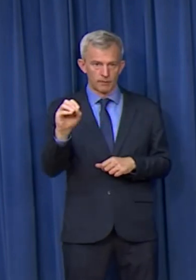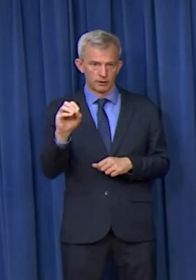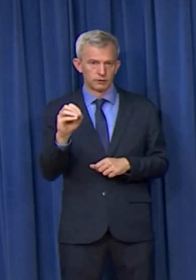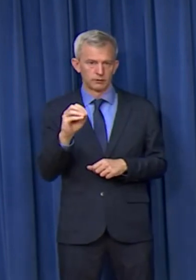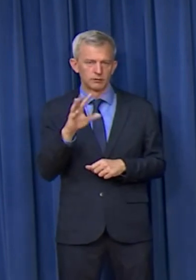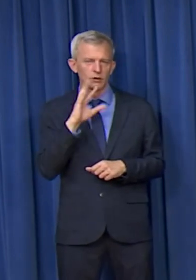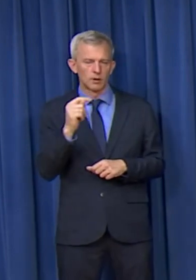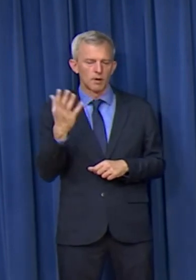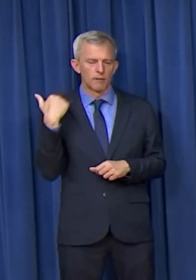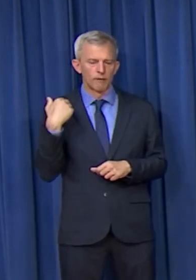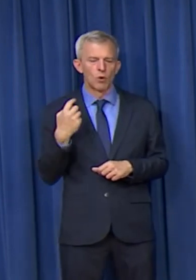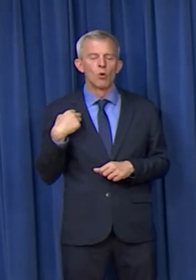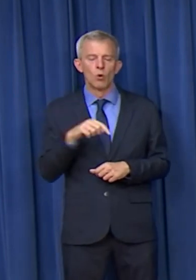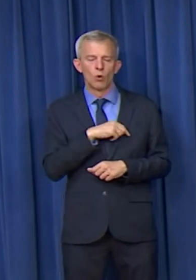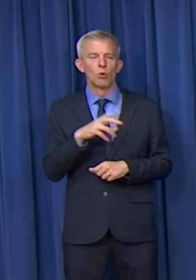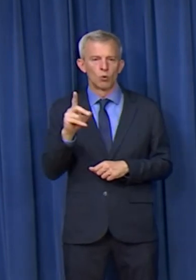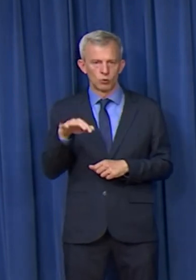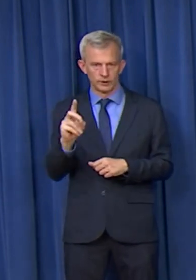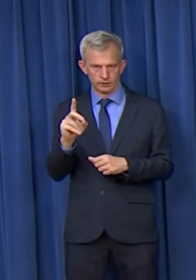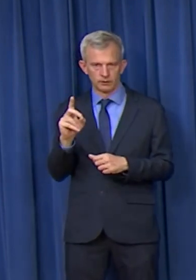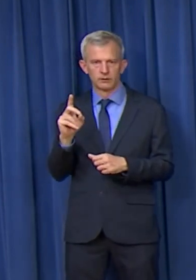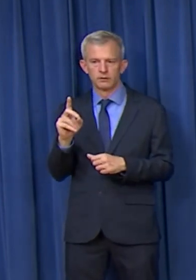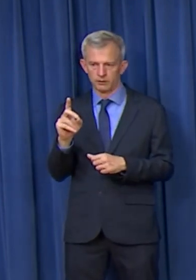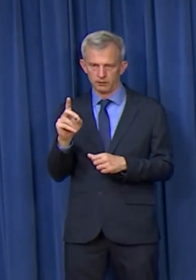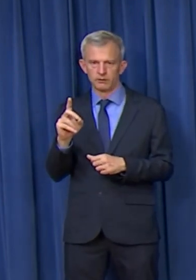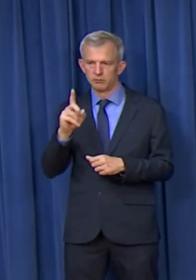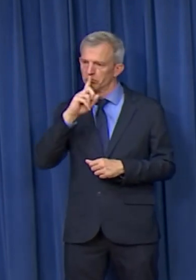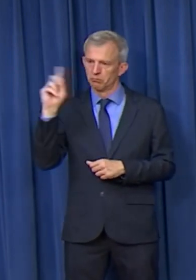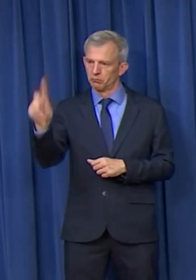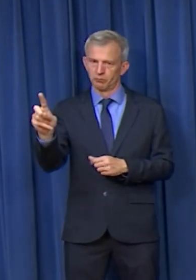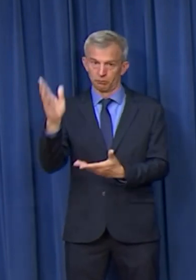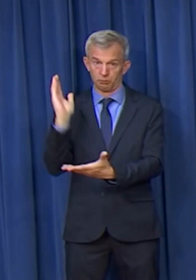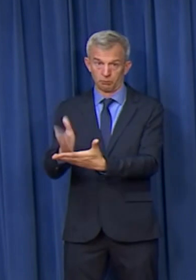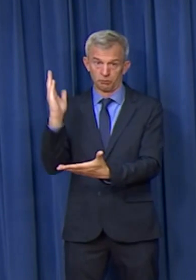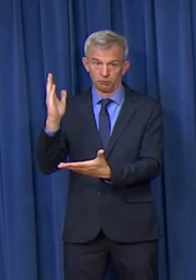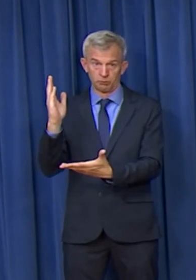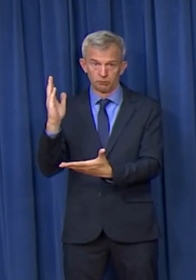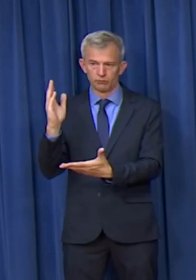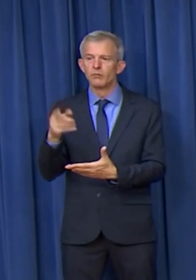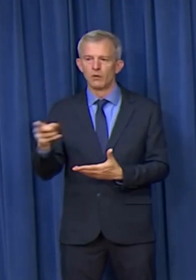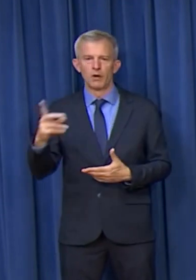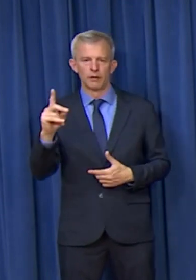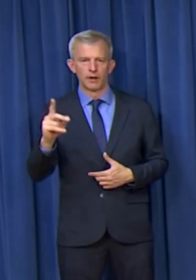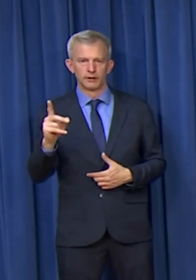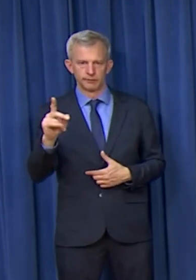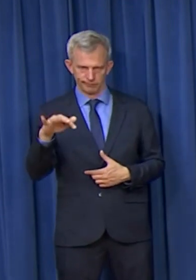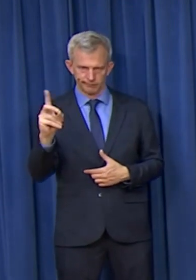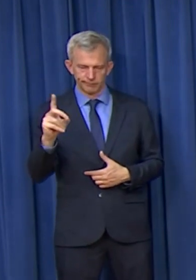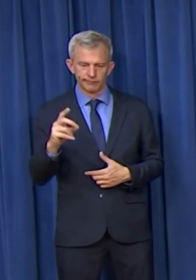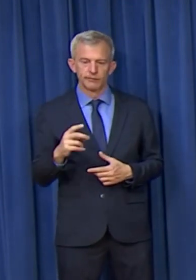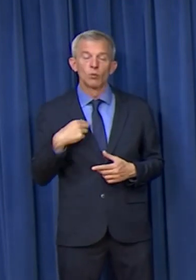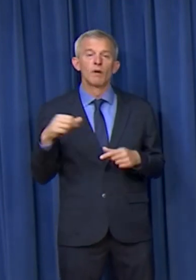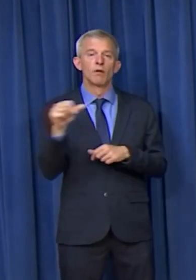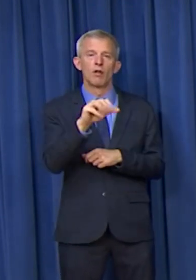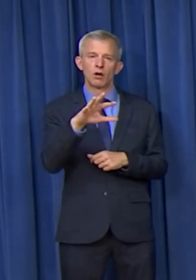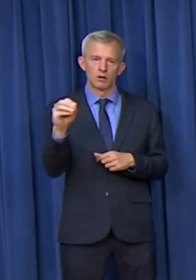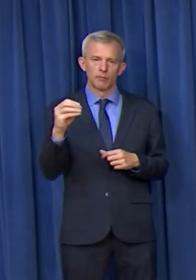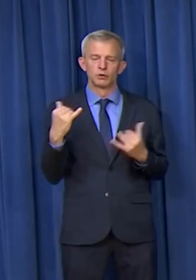we've had communication. We've called on them to cease and desist, and they appear to have done so. We also have others under